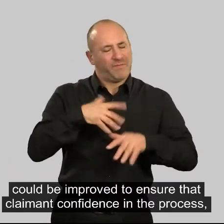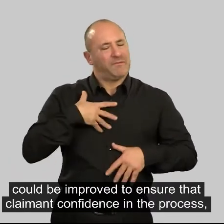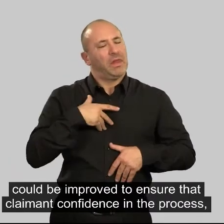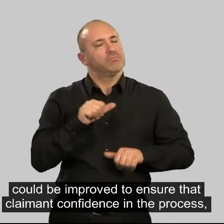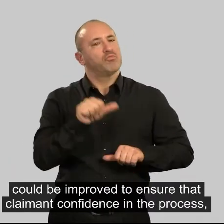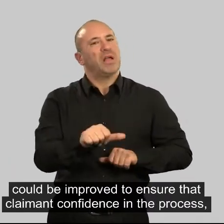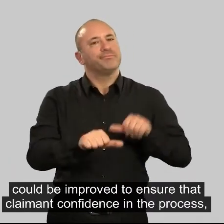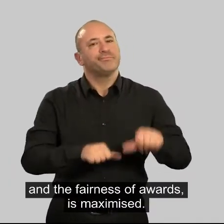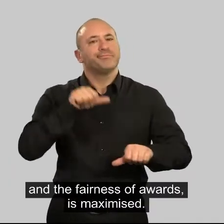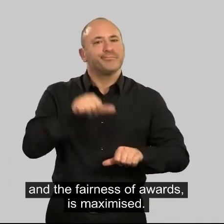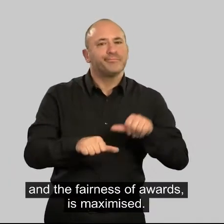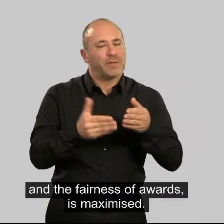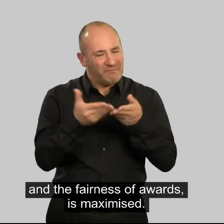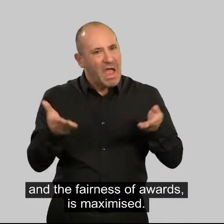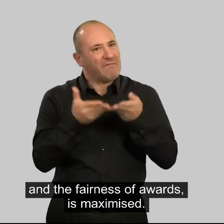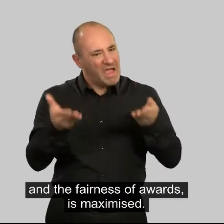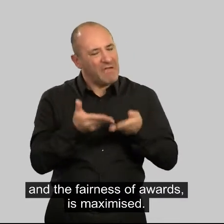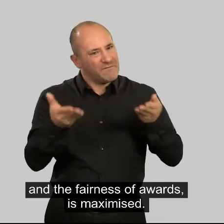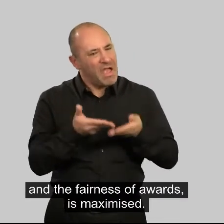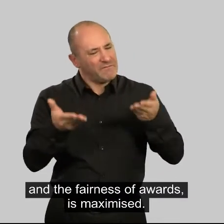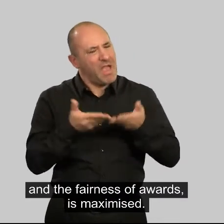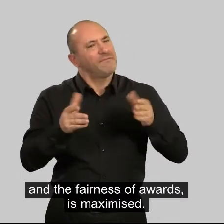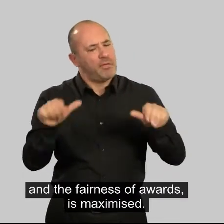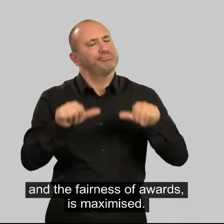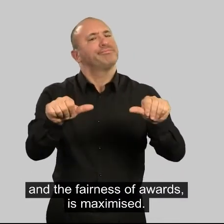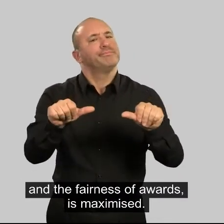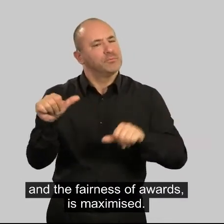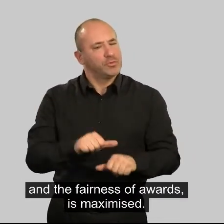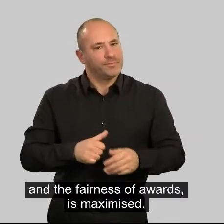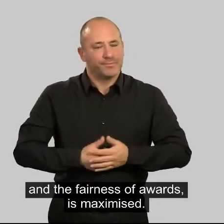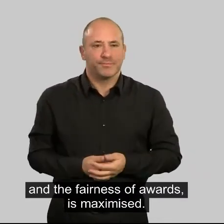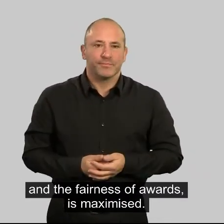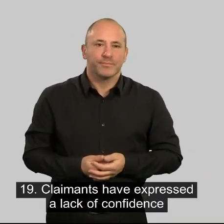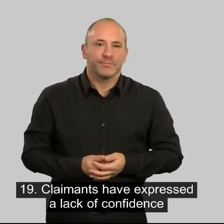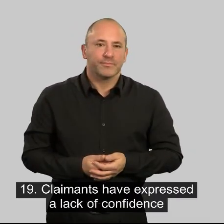in the process and the fairness of awards is maximised.